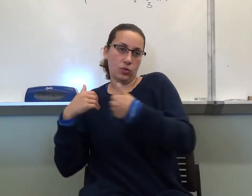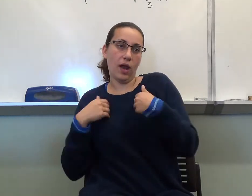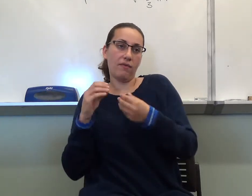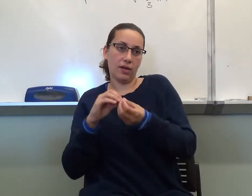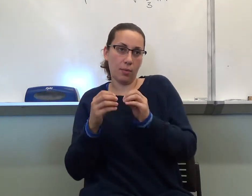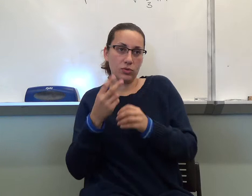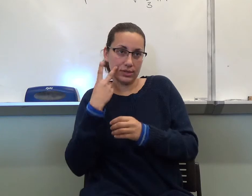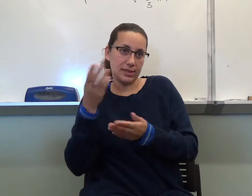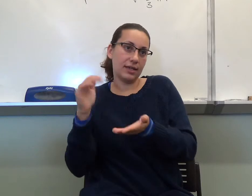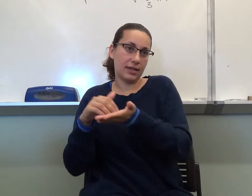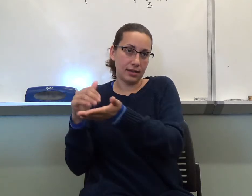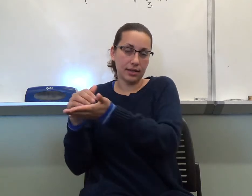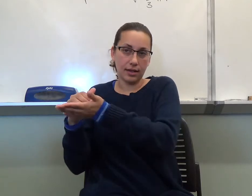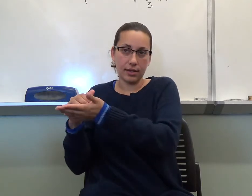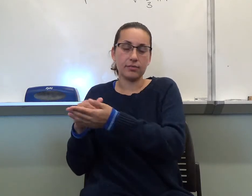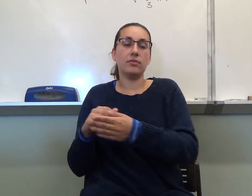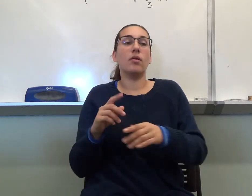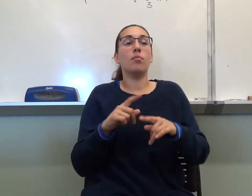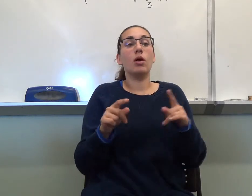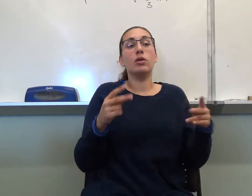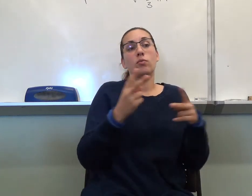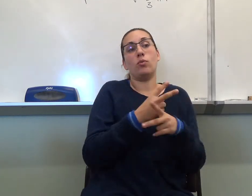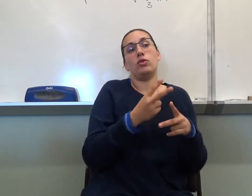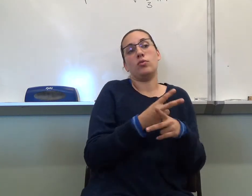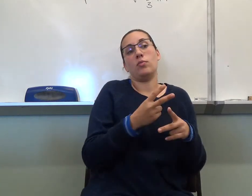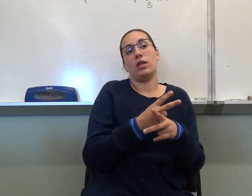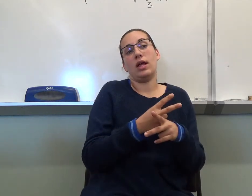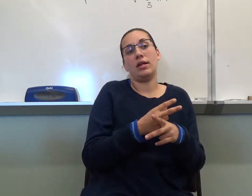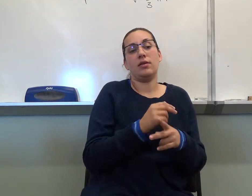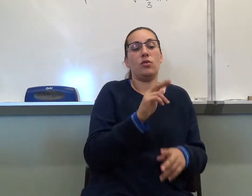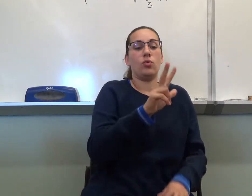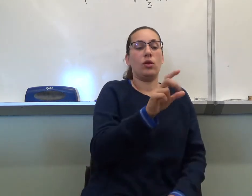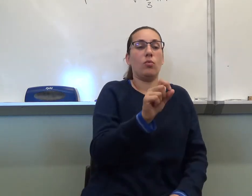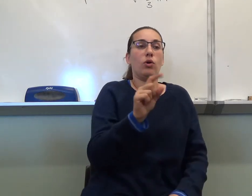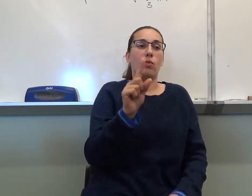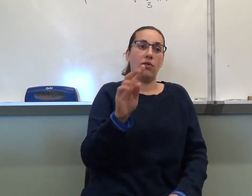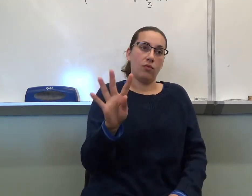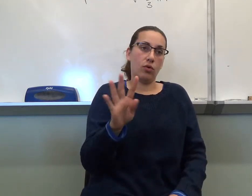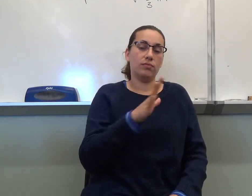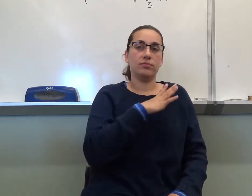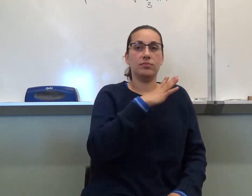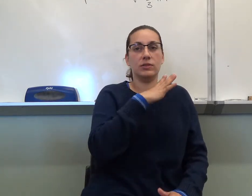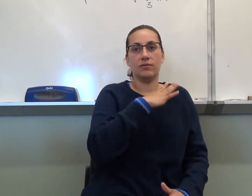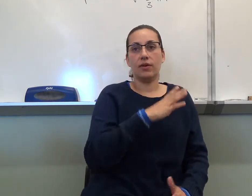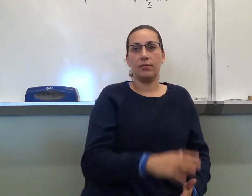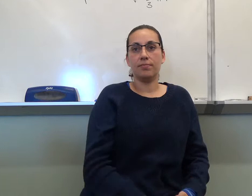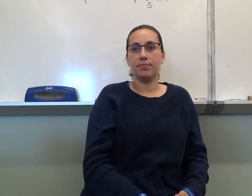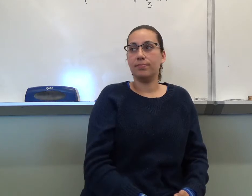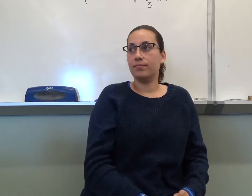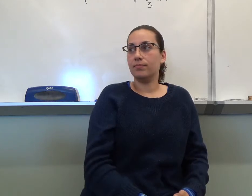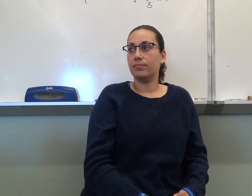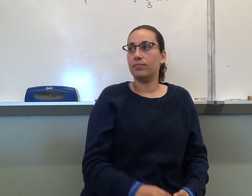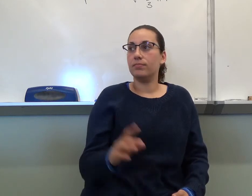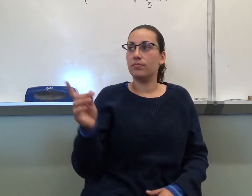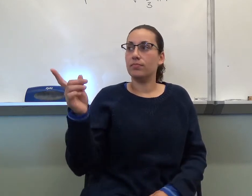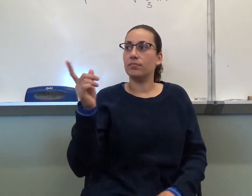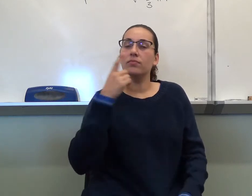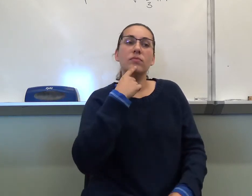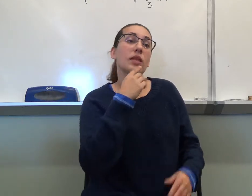Mm. and then you multiply by 3.14. Yeah, you can do it that way. That's fine. The book also has just 32 feet Yeah,